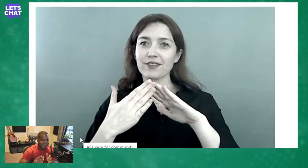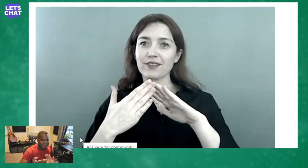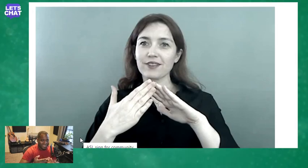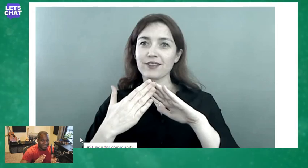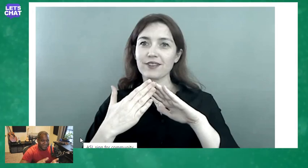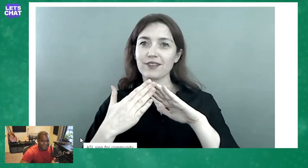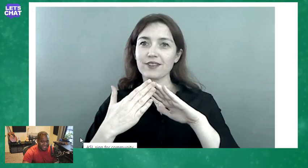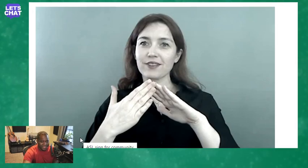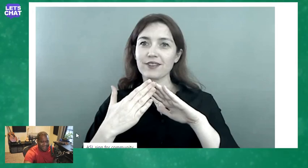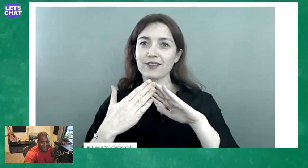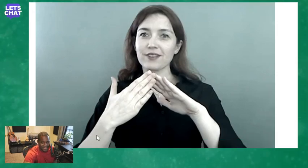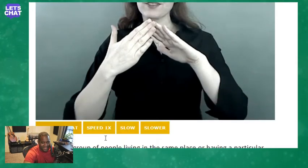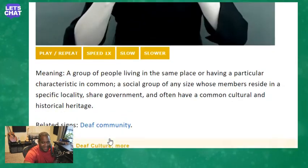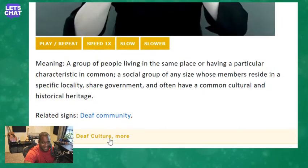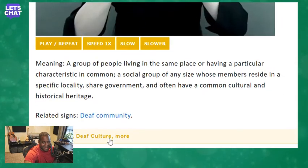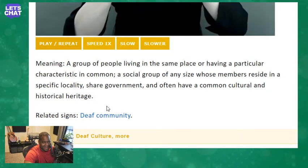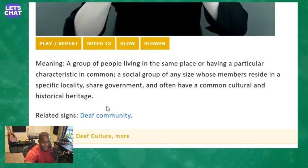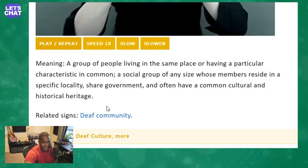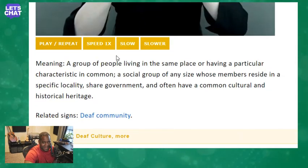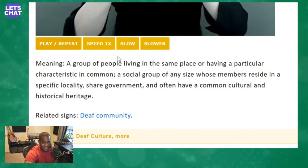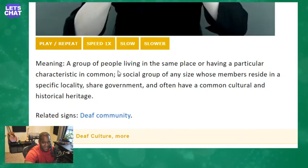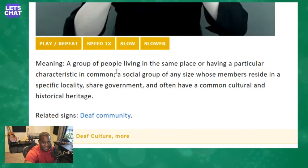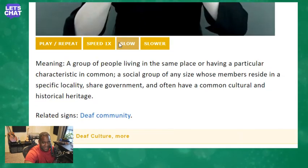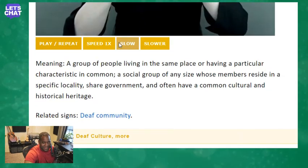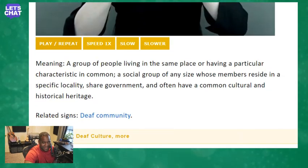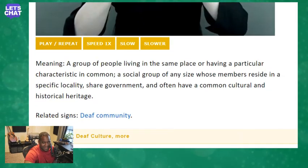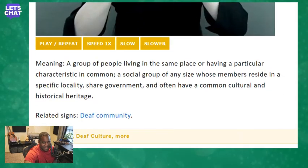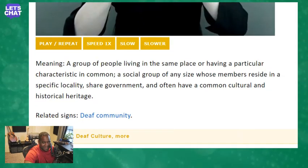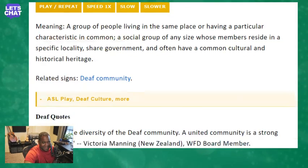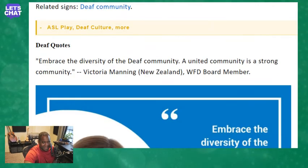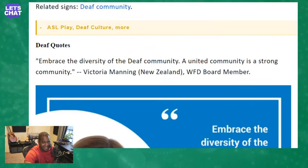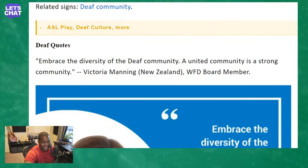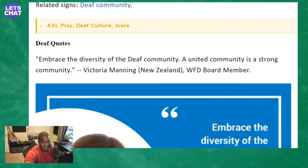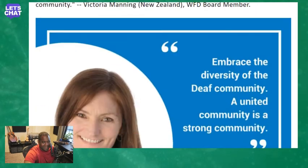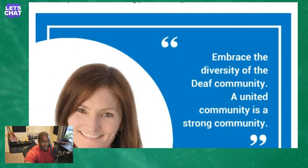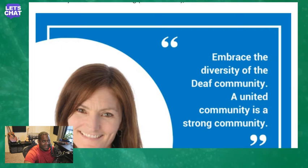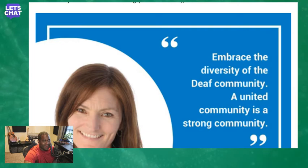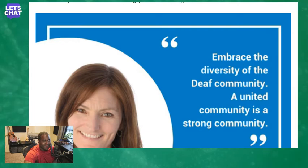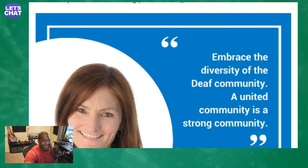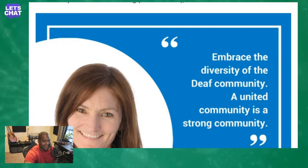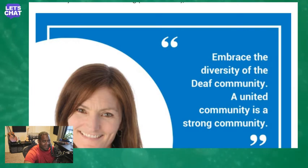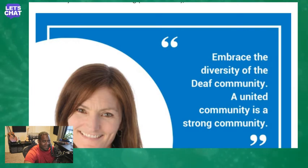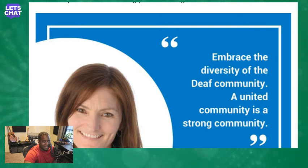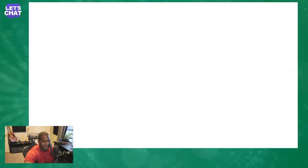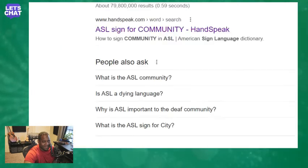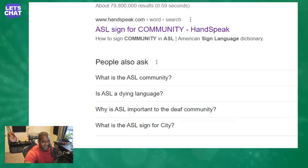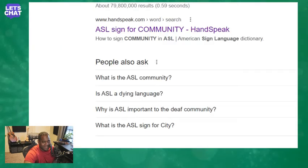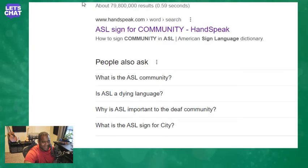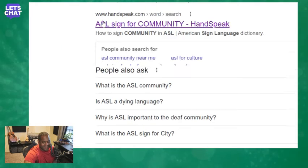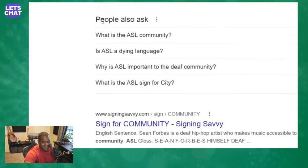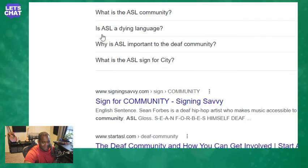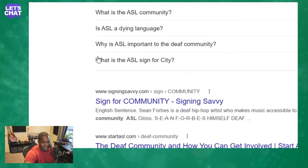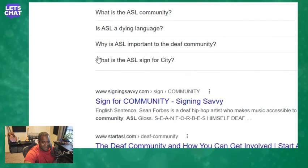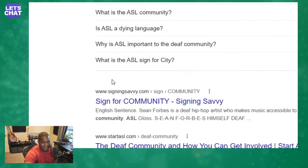Oh, interesting. Okay. Group of people, deaf community. Okay, all right.